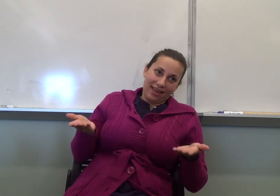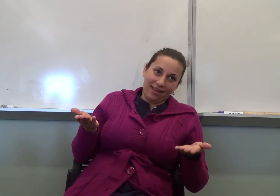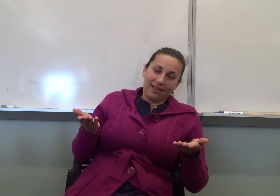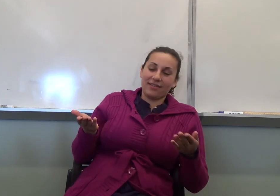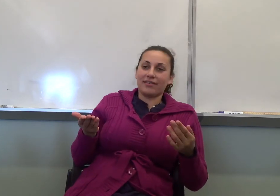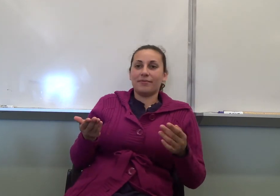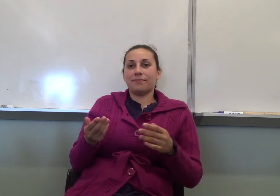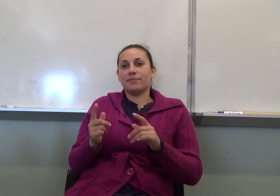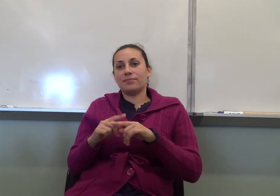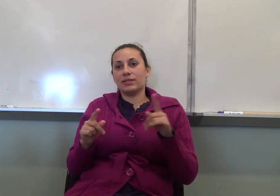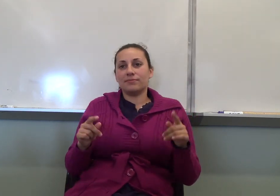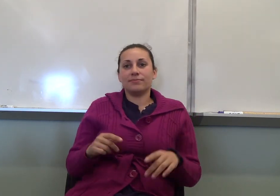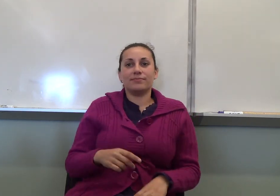Okay.